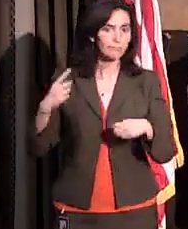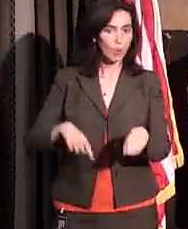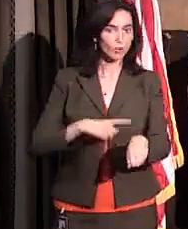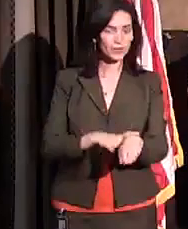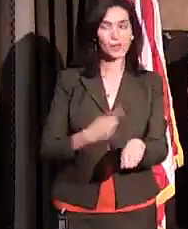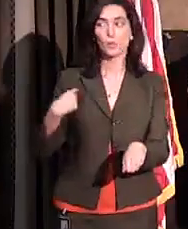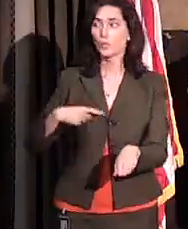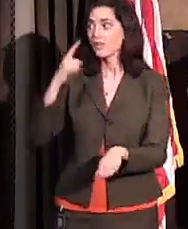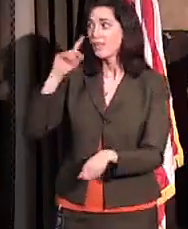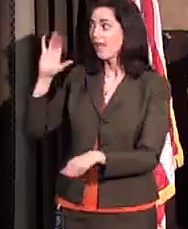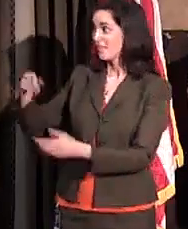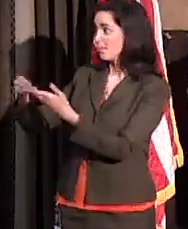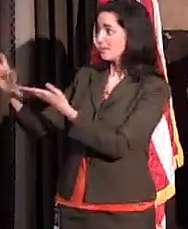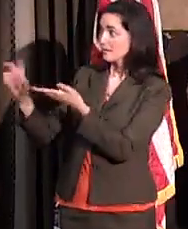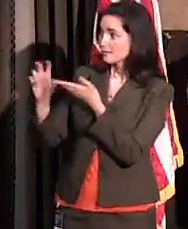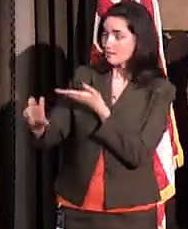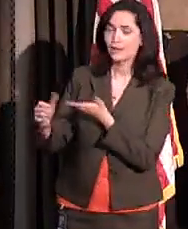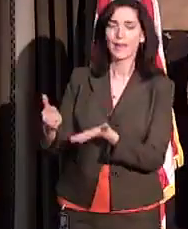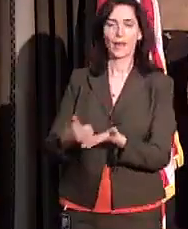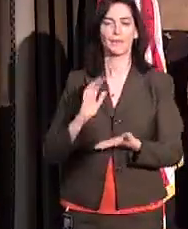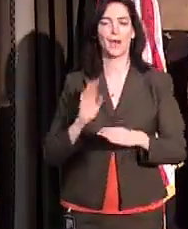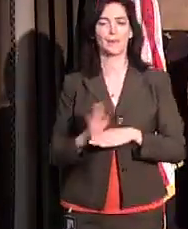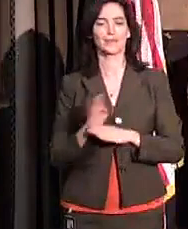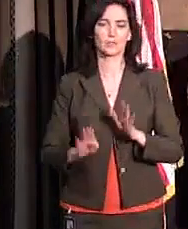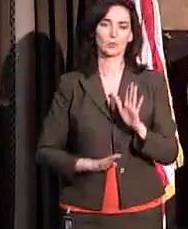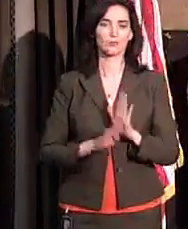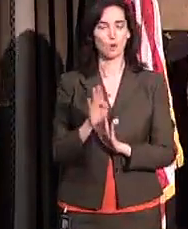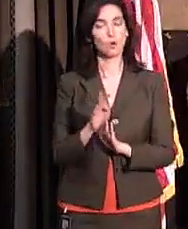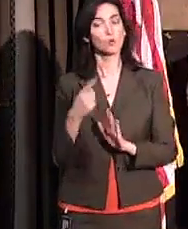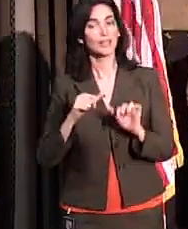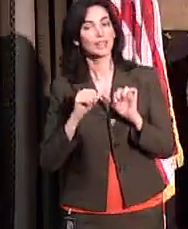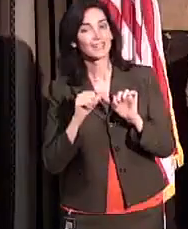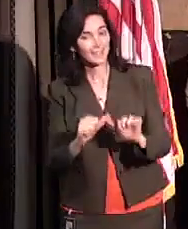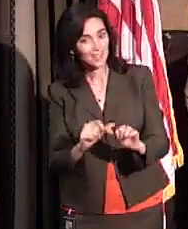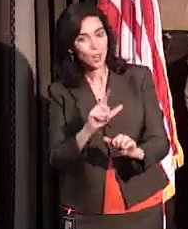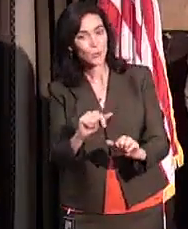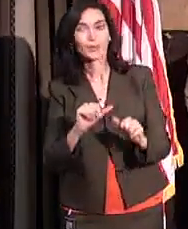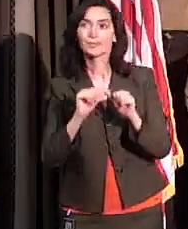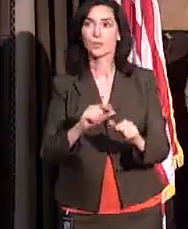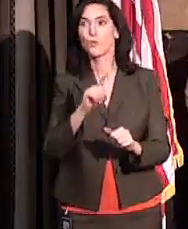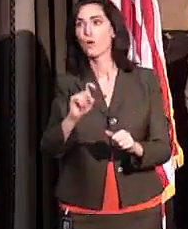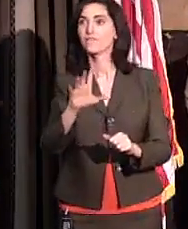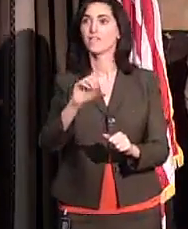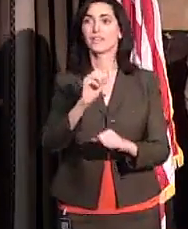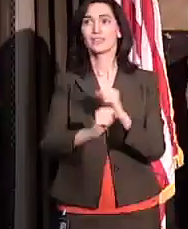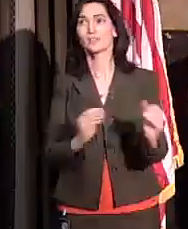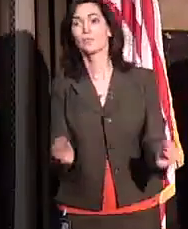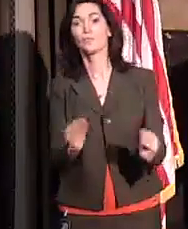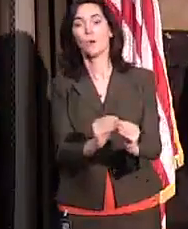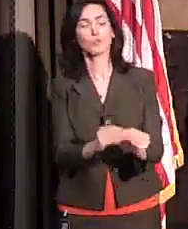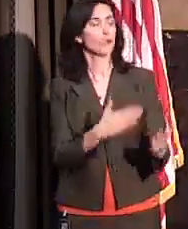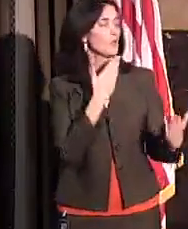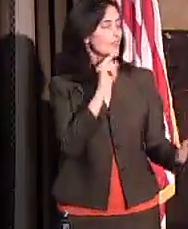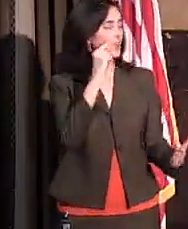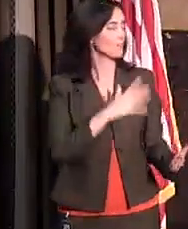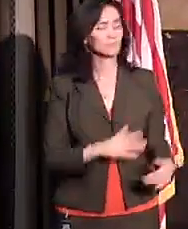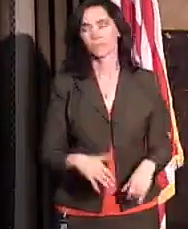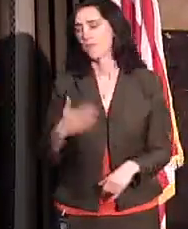grow, and we hope to be in Louisiana for another 150 years. So thank you, Governor. Thank you,